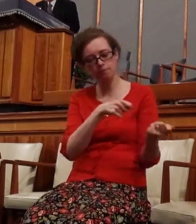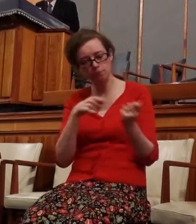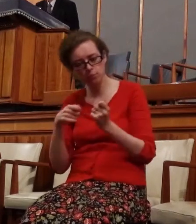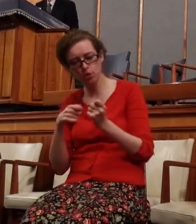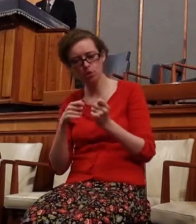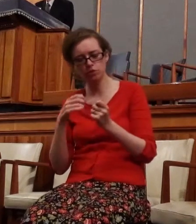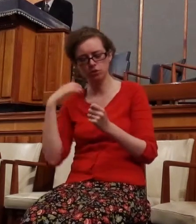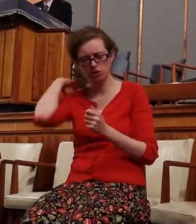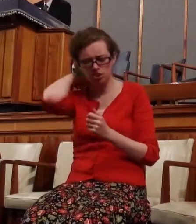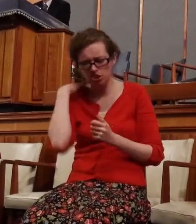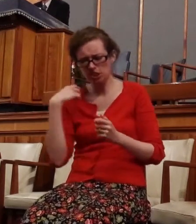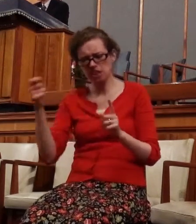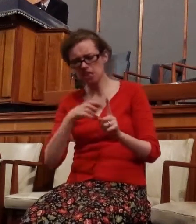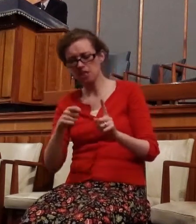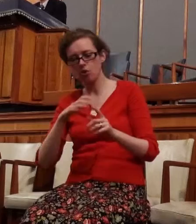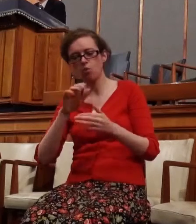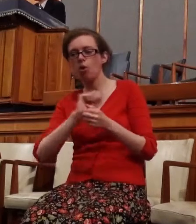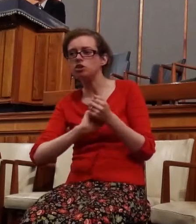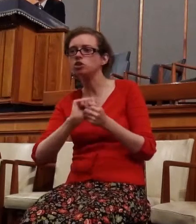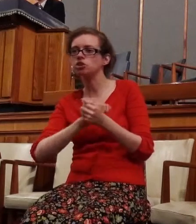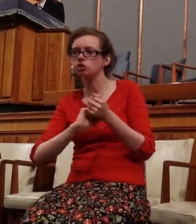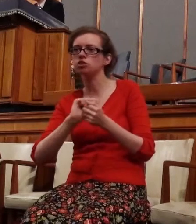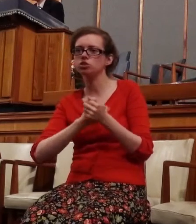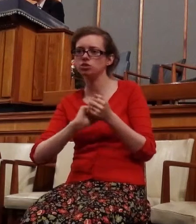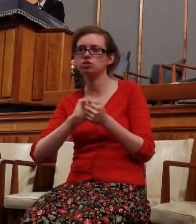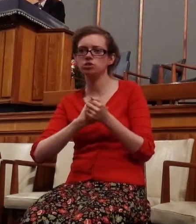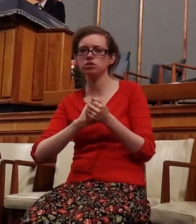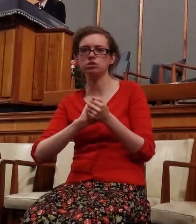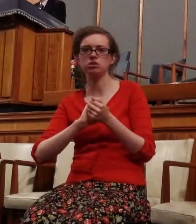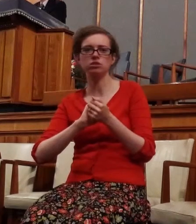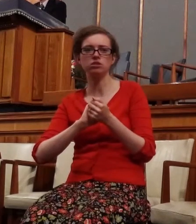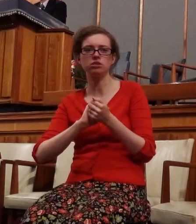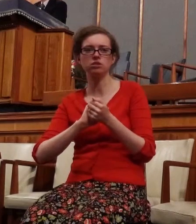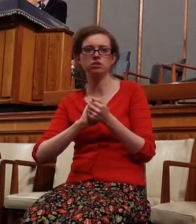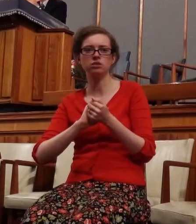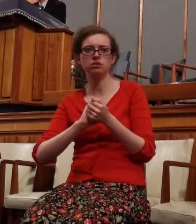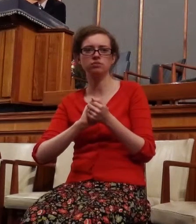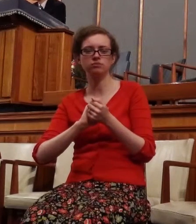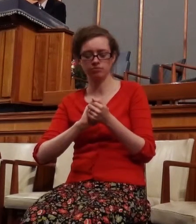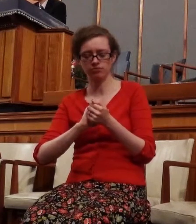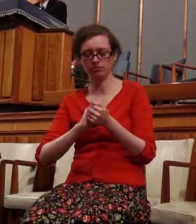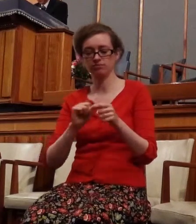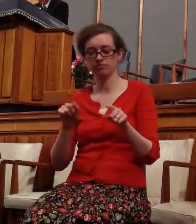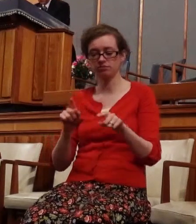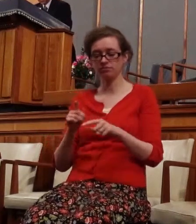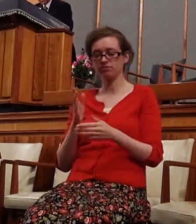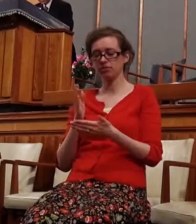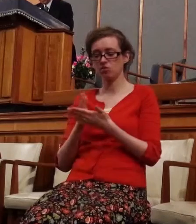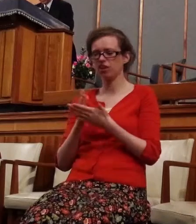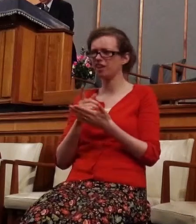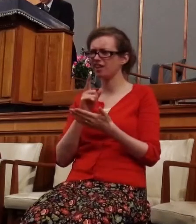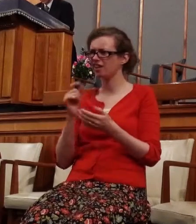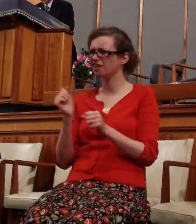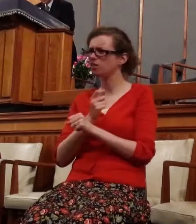their stripes. While he was washing their stripes, their wounds, the Lord was washing his sins. Oh, what a